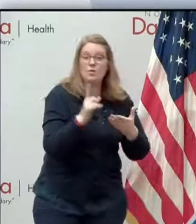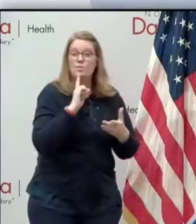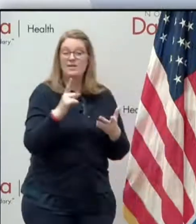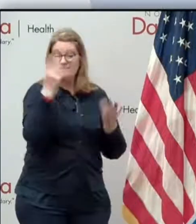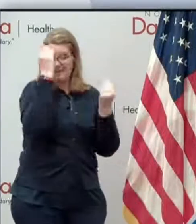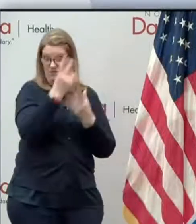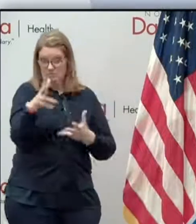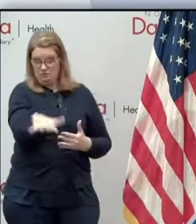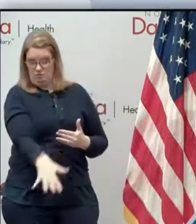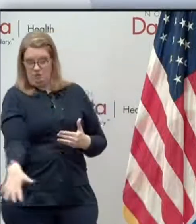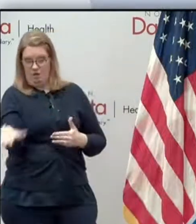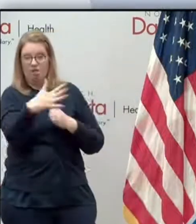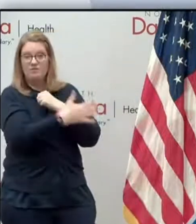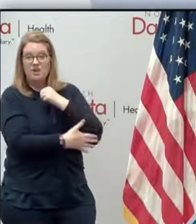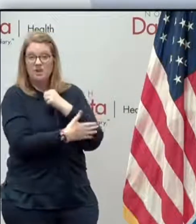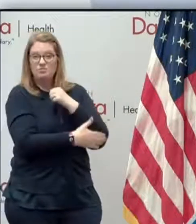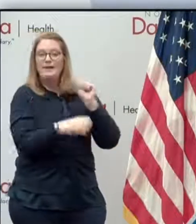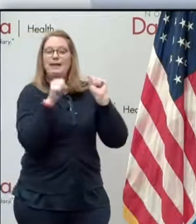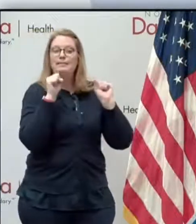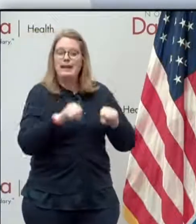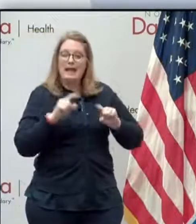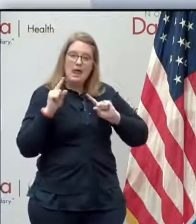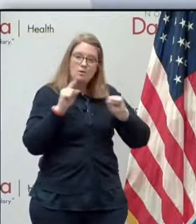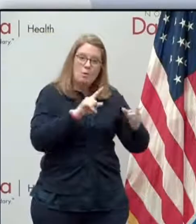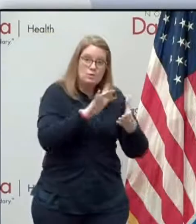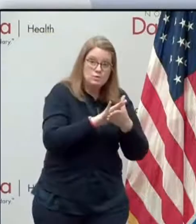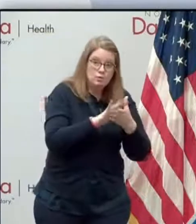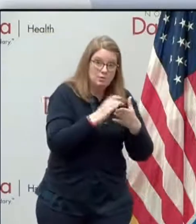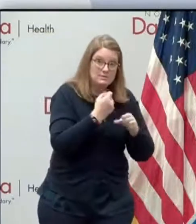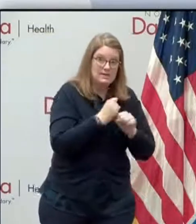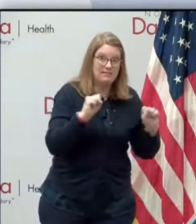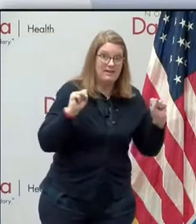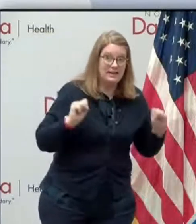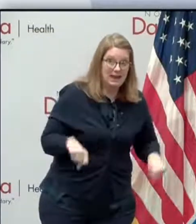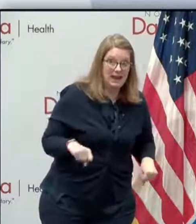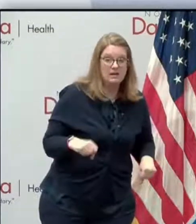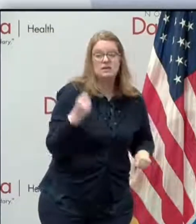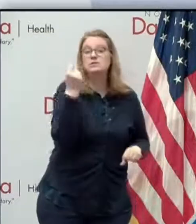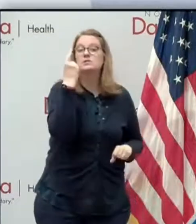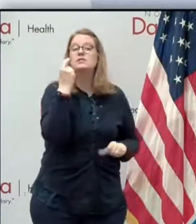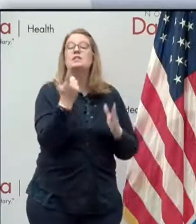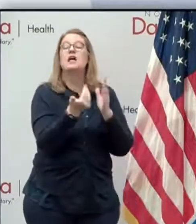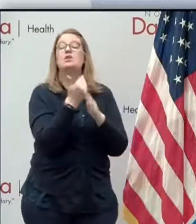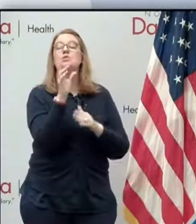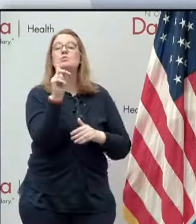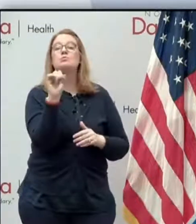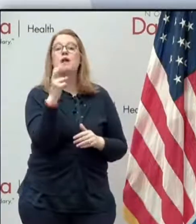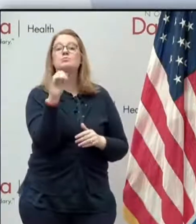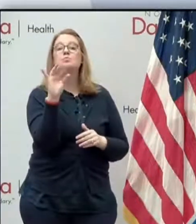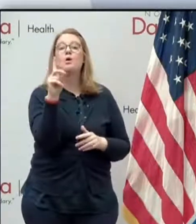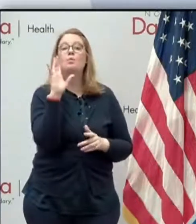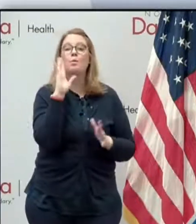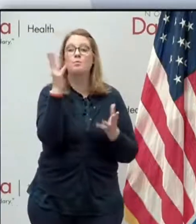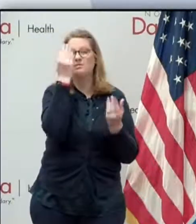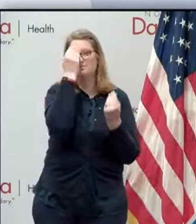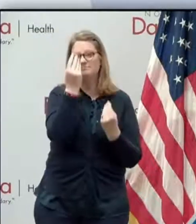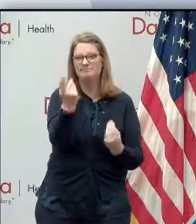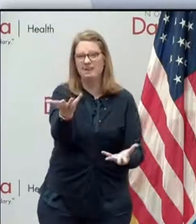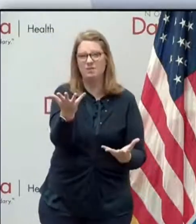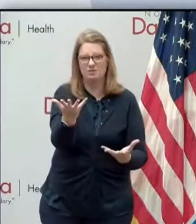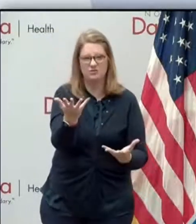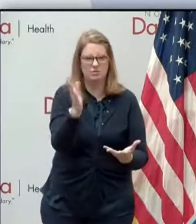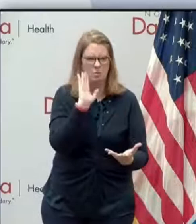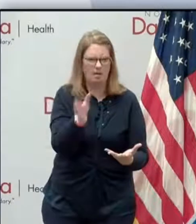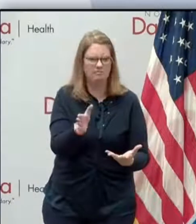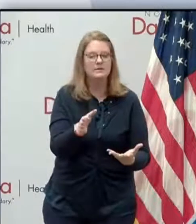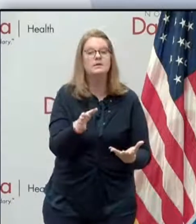country indicates that they can be there safely, and so again, this new dashboard will help everybody have information. So I'm grateful again to